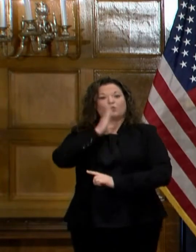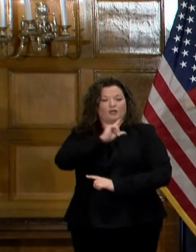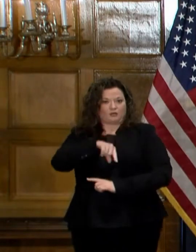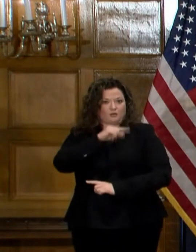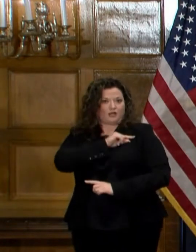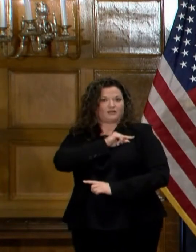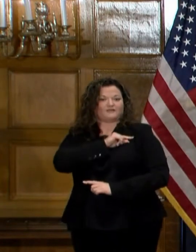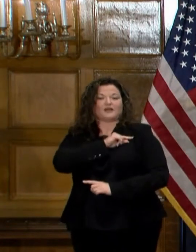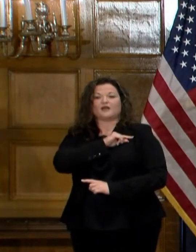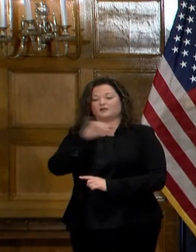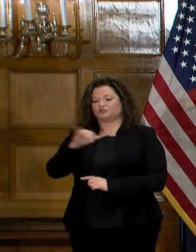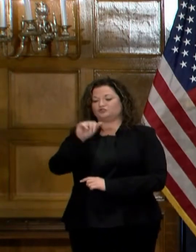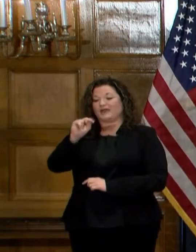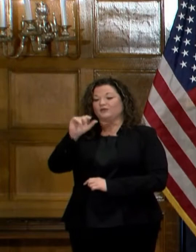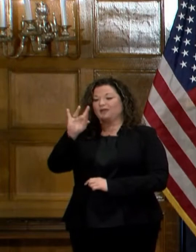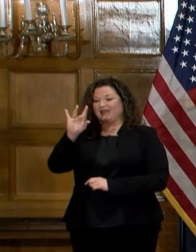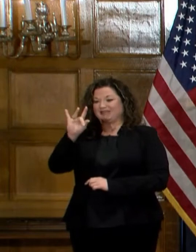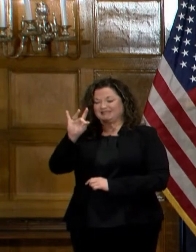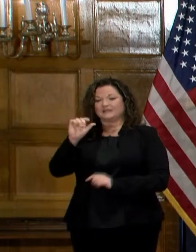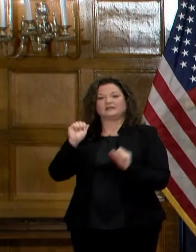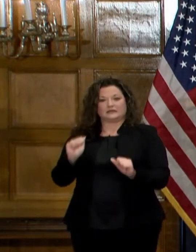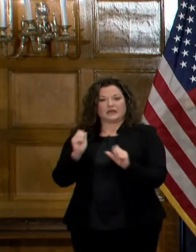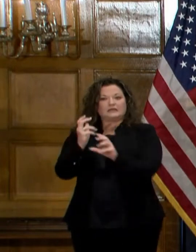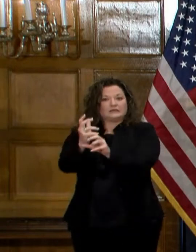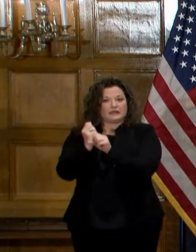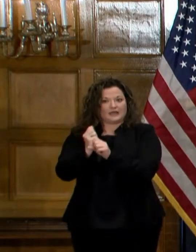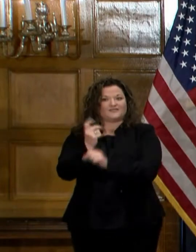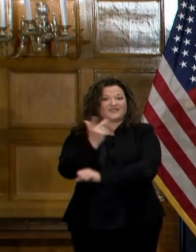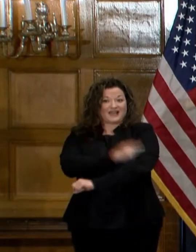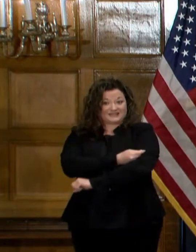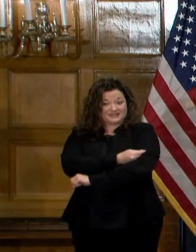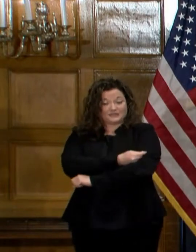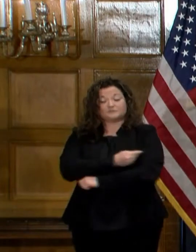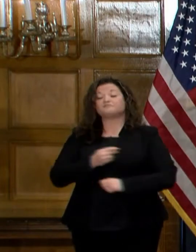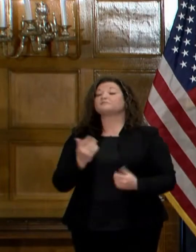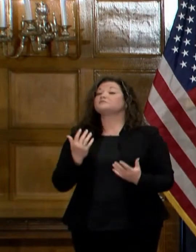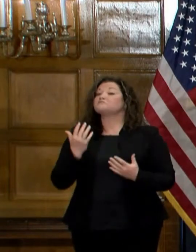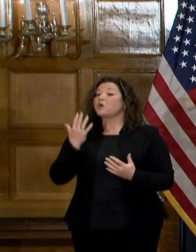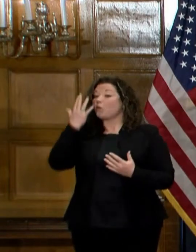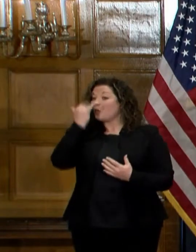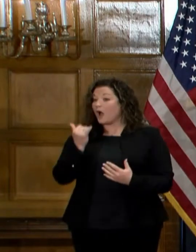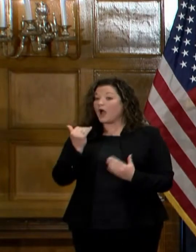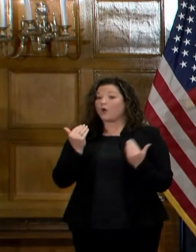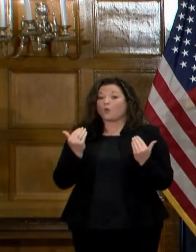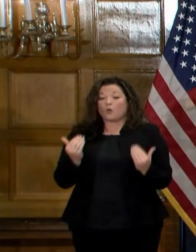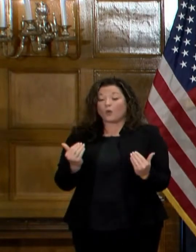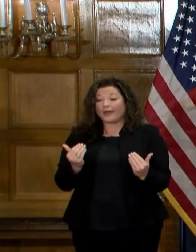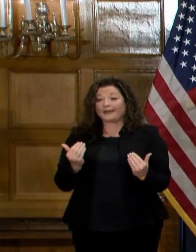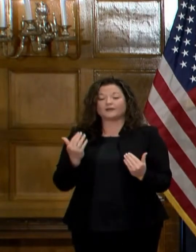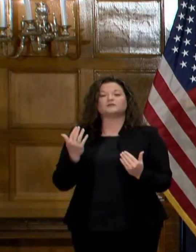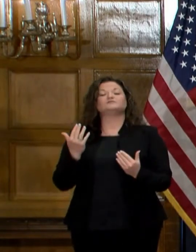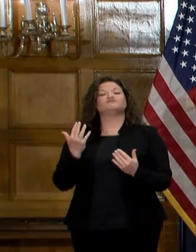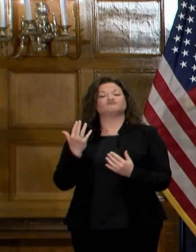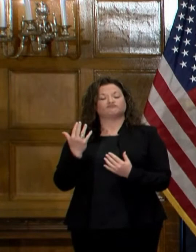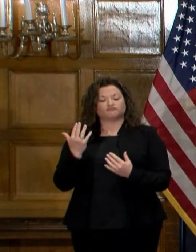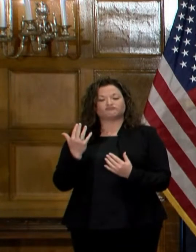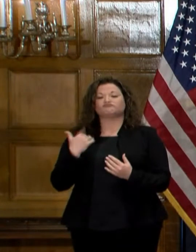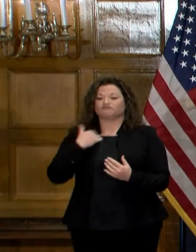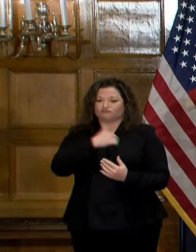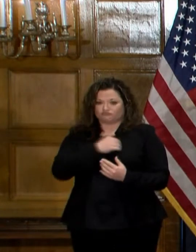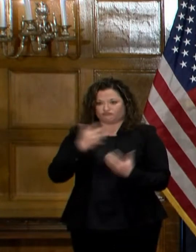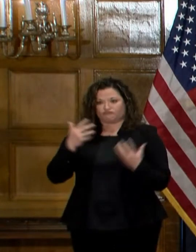January 18th, for vaccination. The reason for this is we want to continue